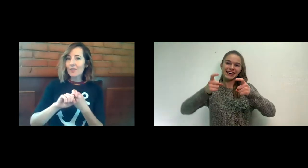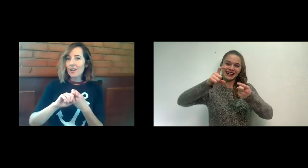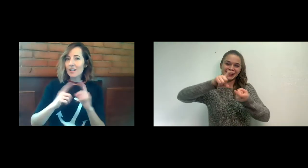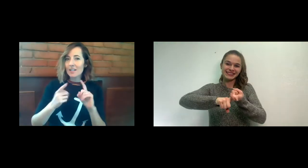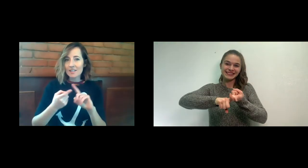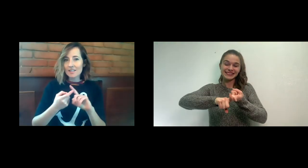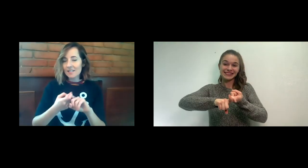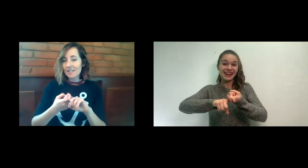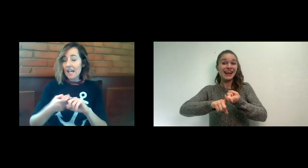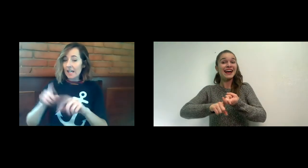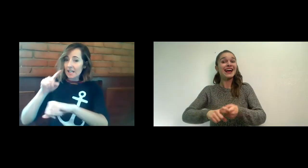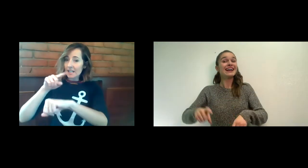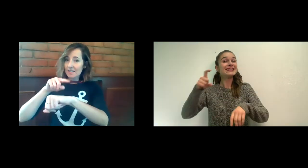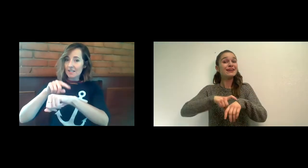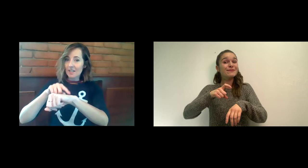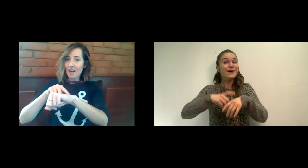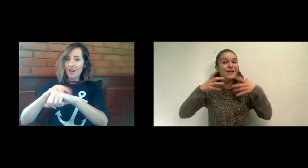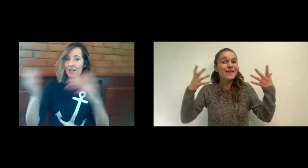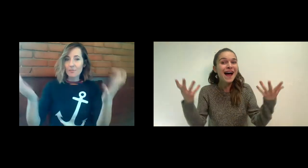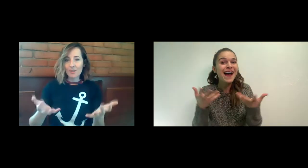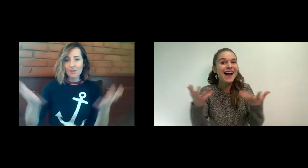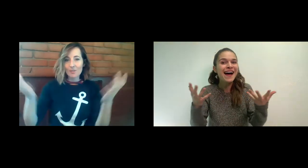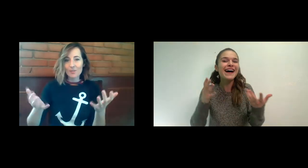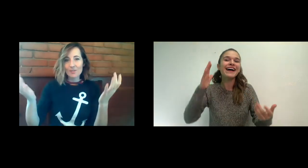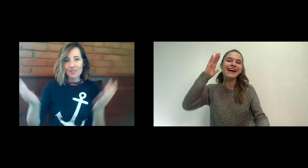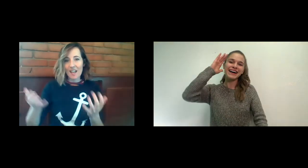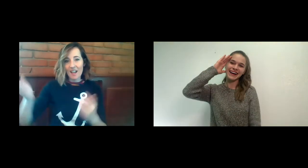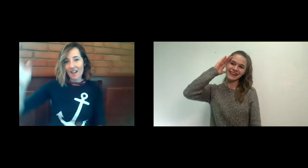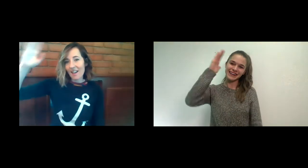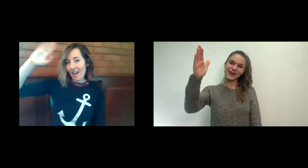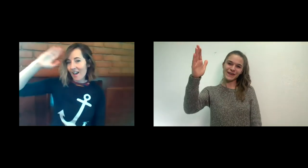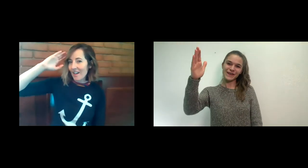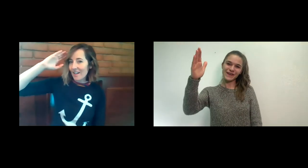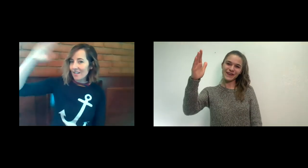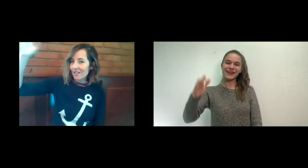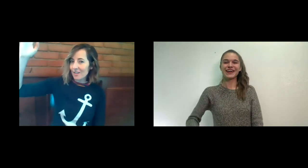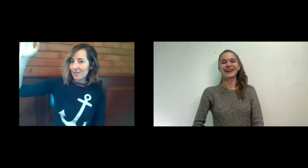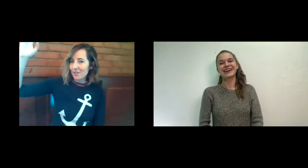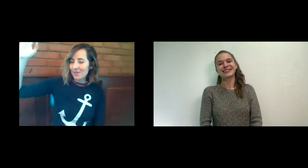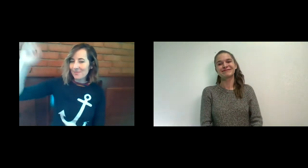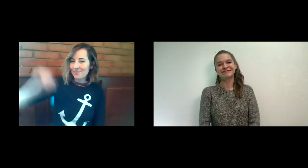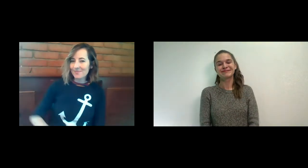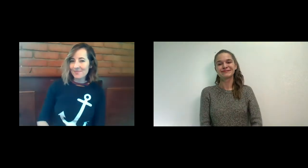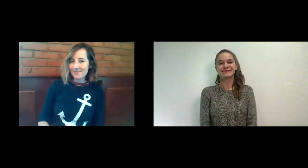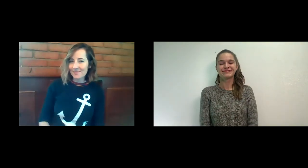Hello, friend. It's time to say